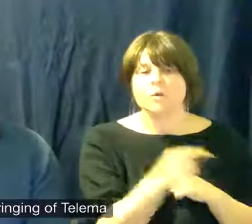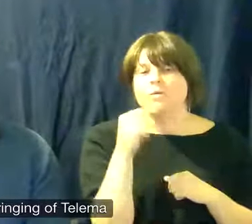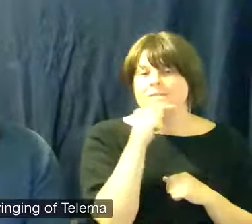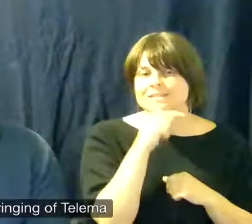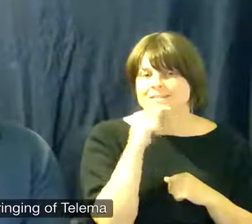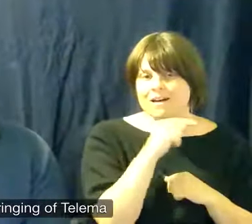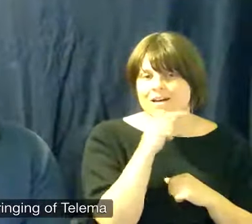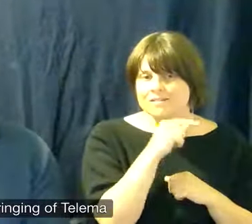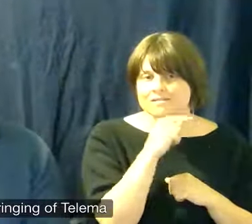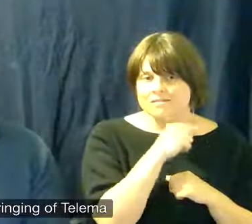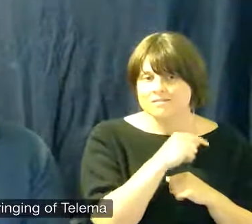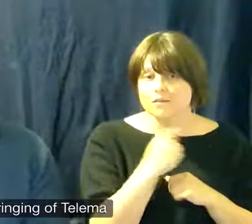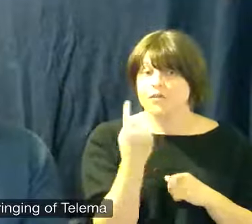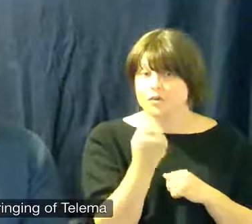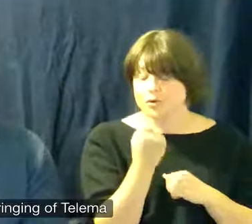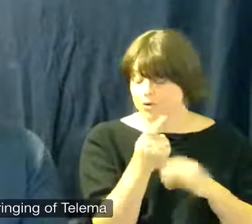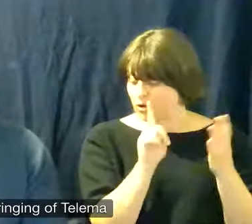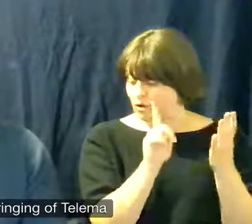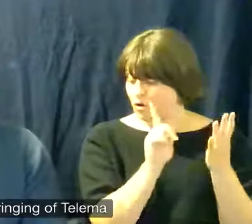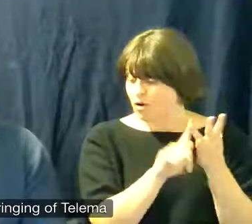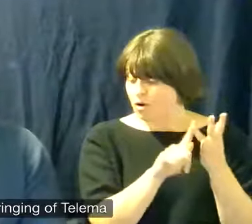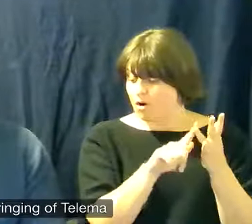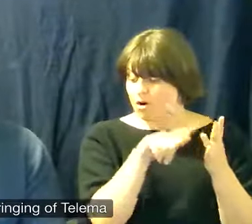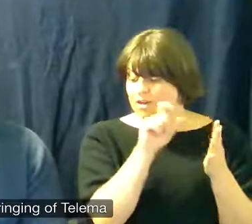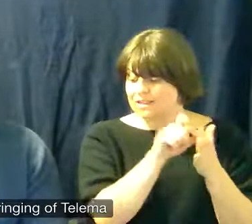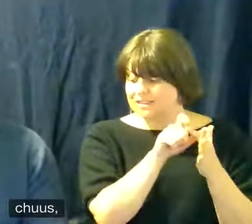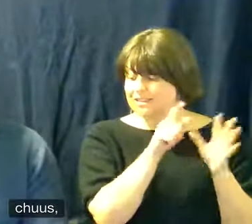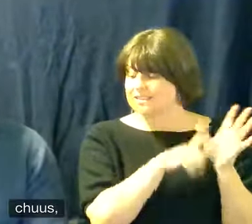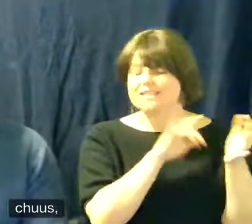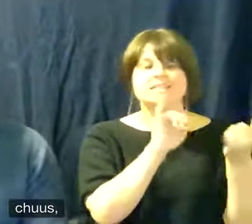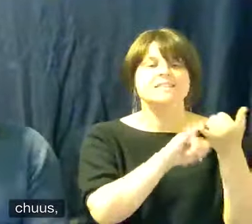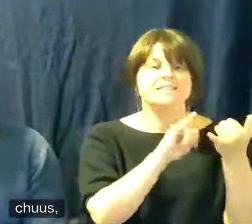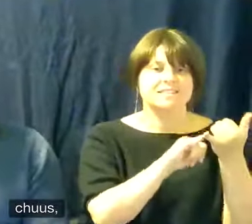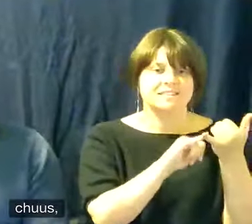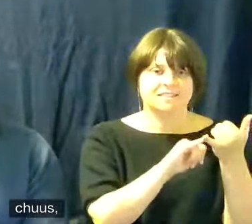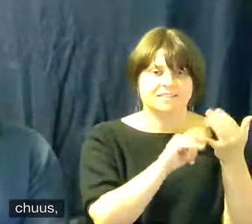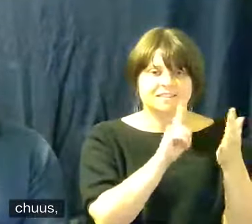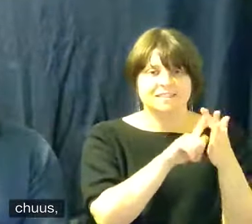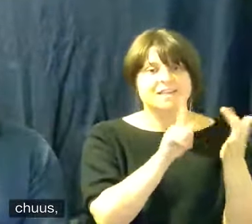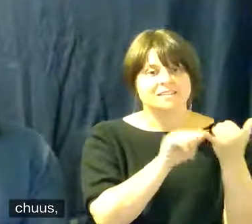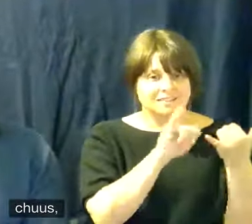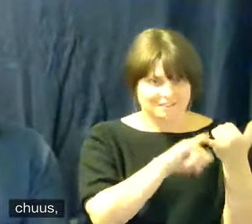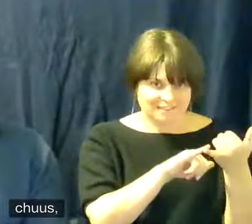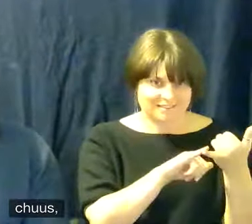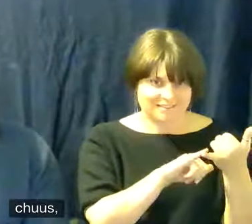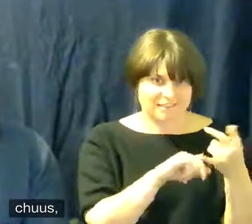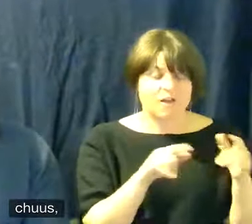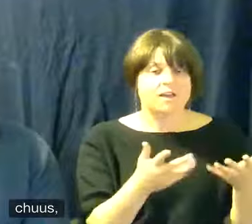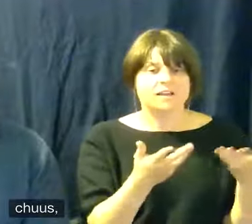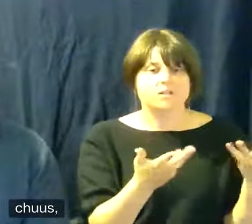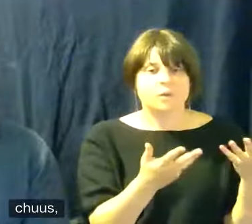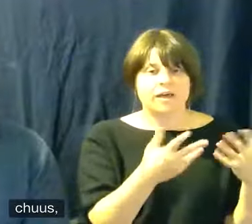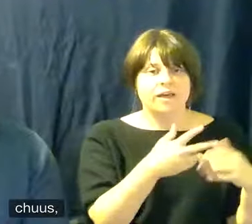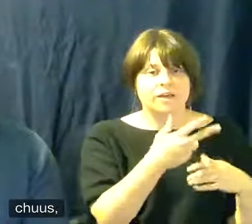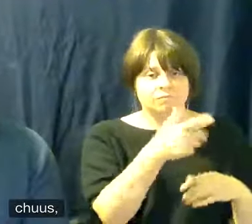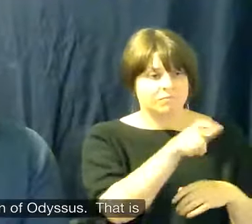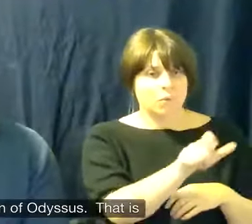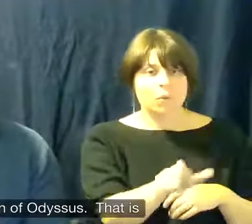TELEMACUS. It's the son of Odysseus. So that's mentoring that's still used